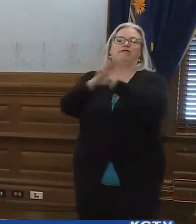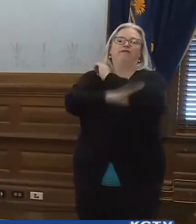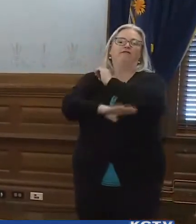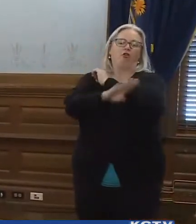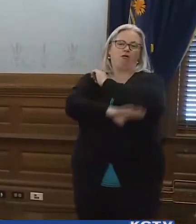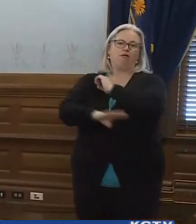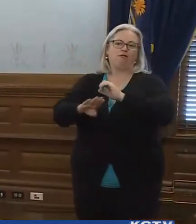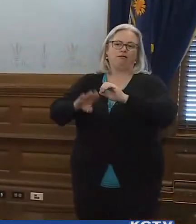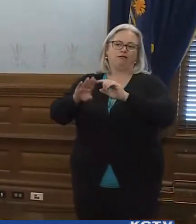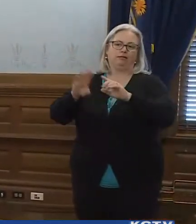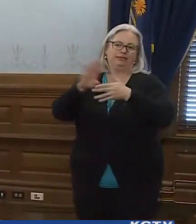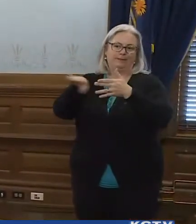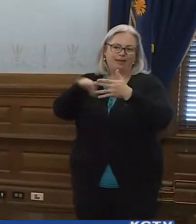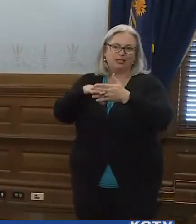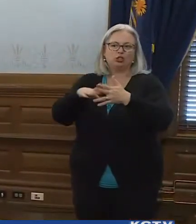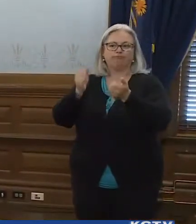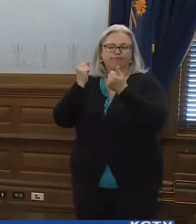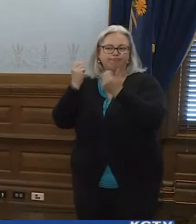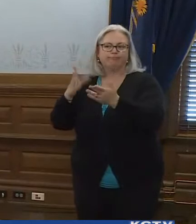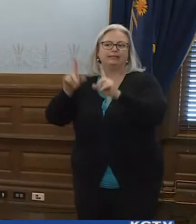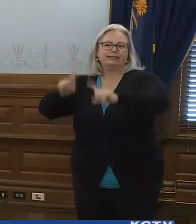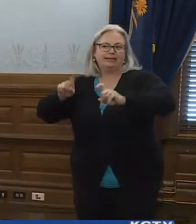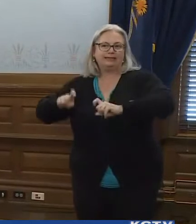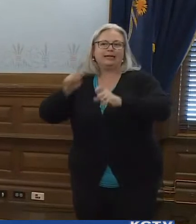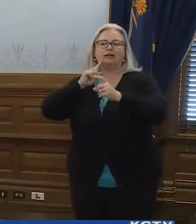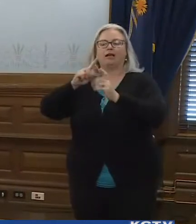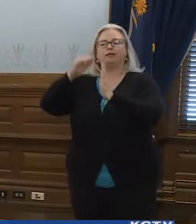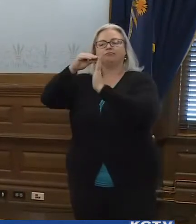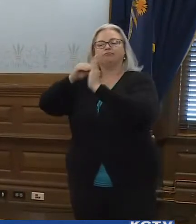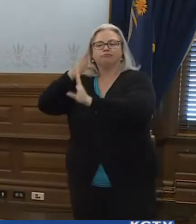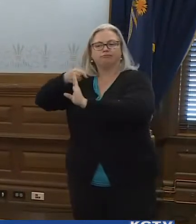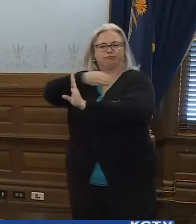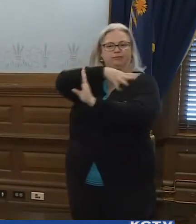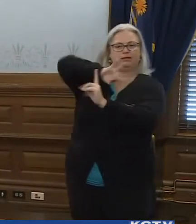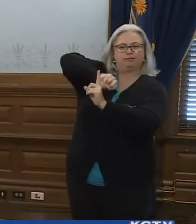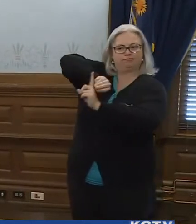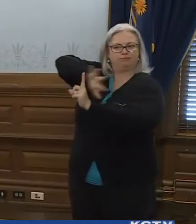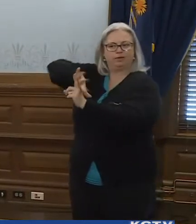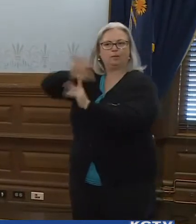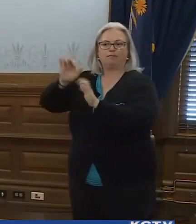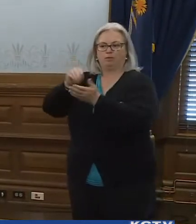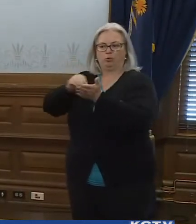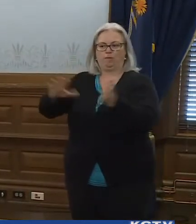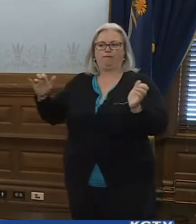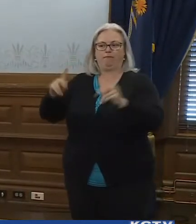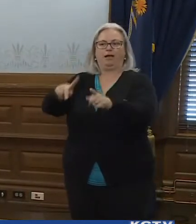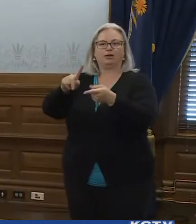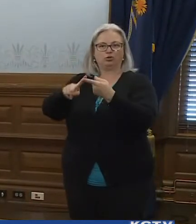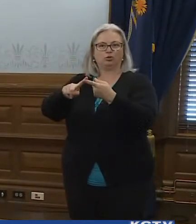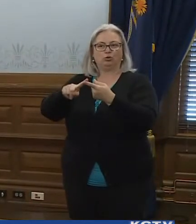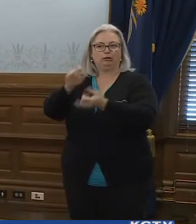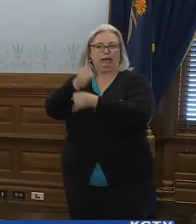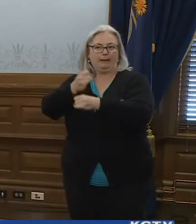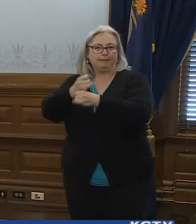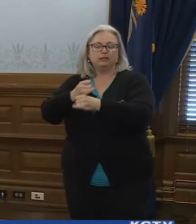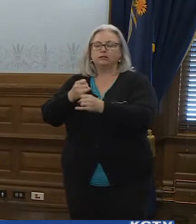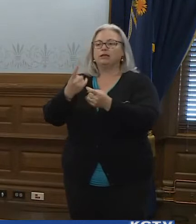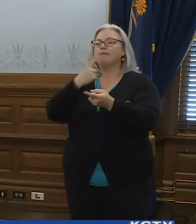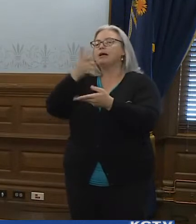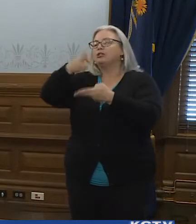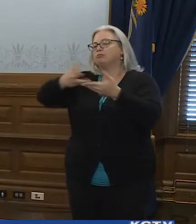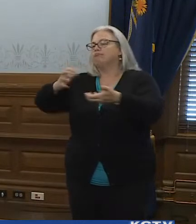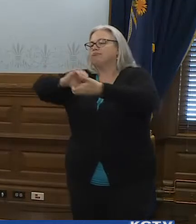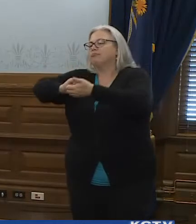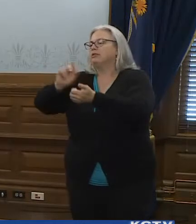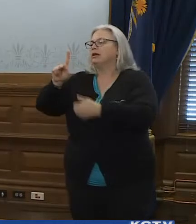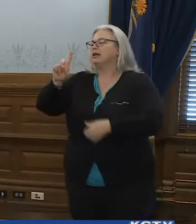emphasize testing and contact tracing when students come back to campus. And part of that they mentioned was a partnership with KDHE. So how far along is that